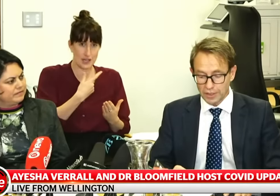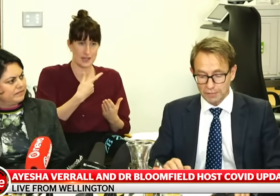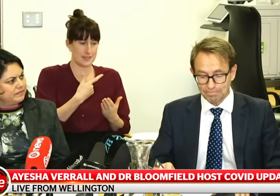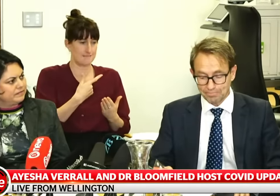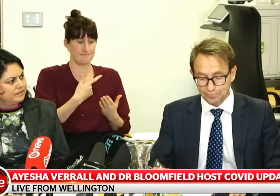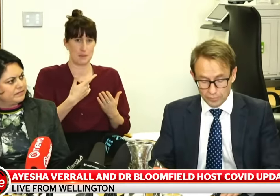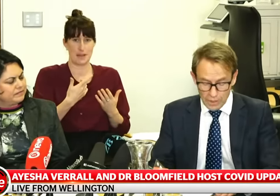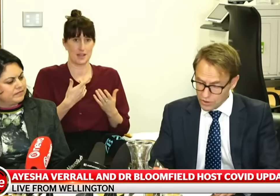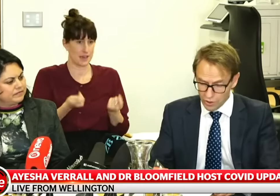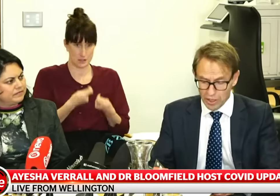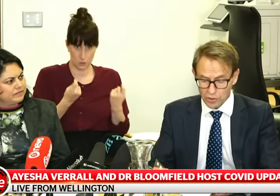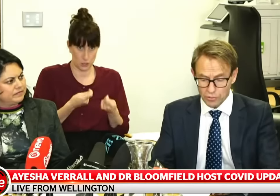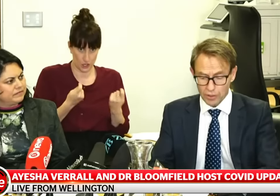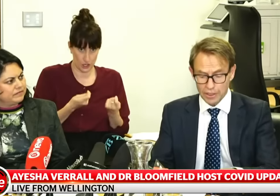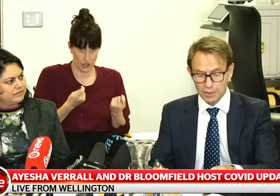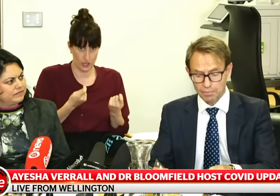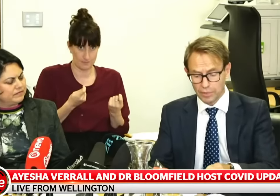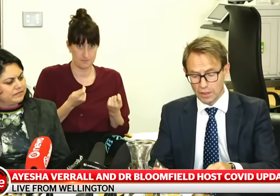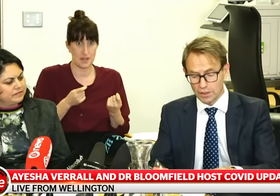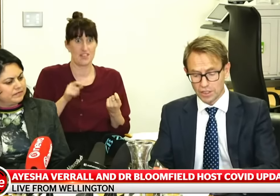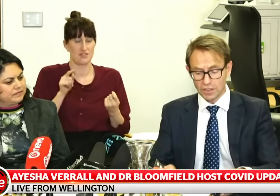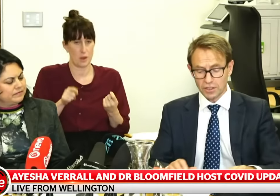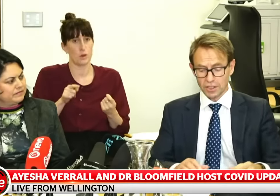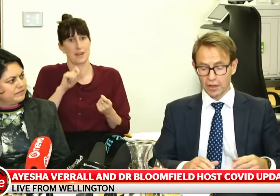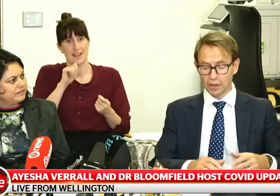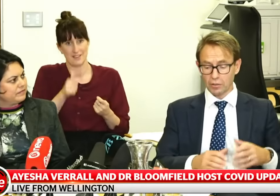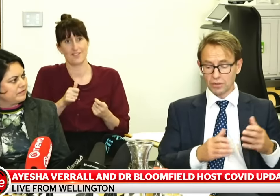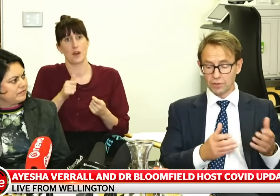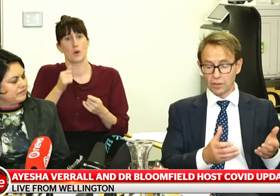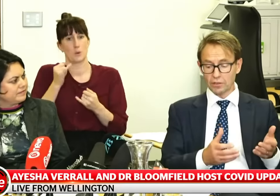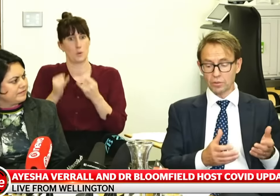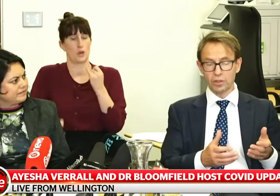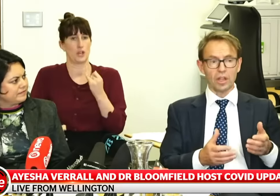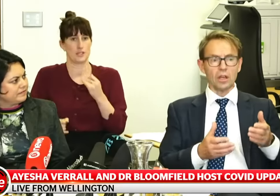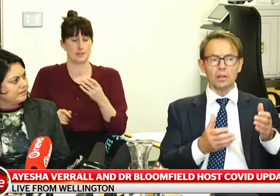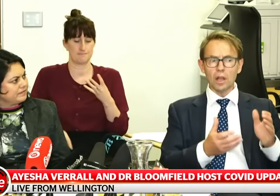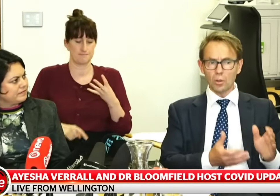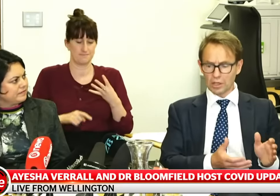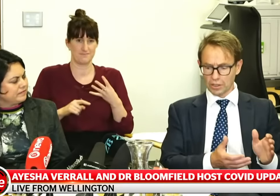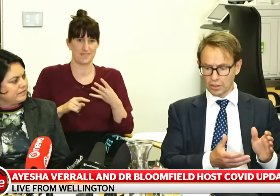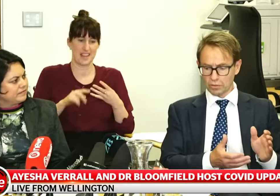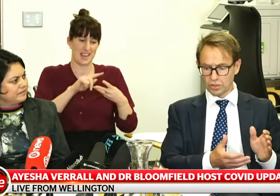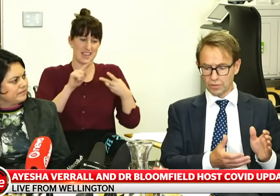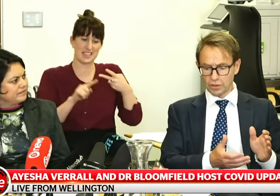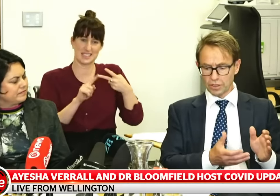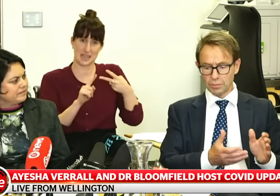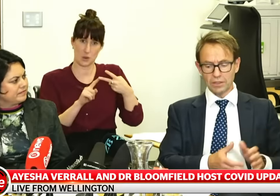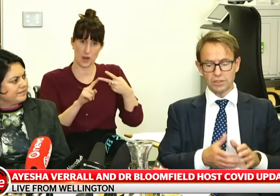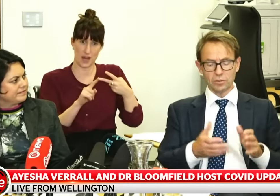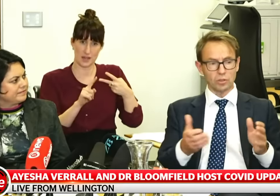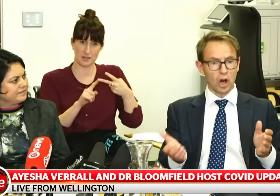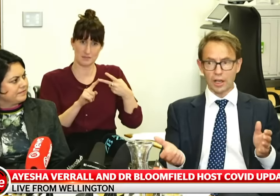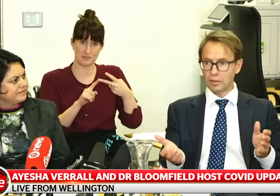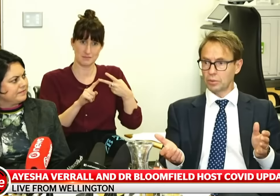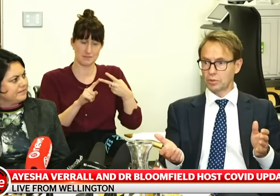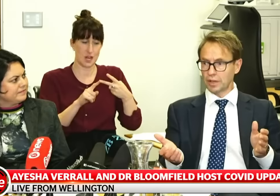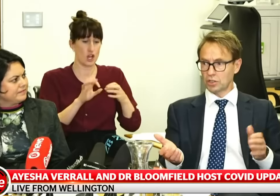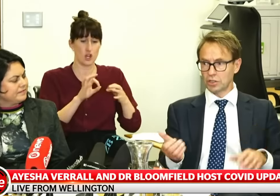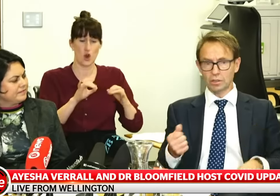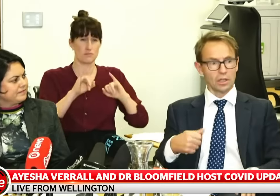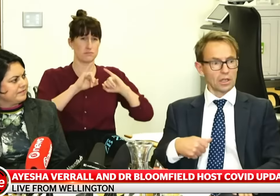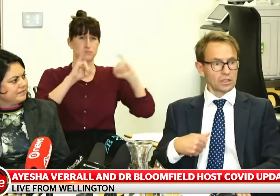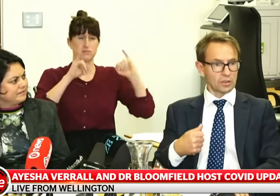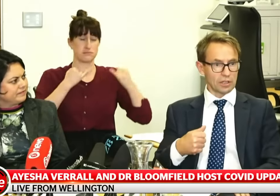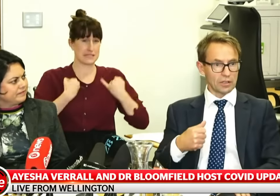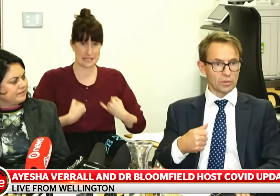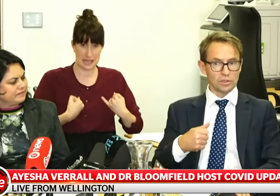new that new variant. The second scenario is a variant with lower clinical severity but still high immune